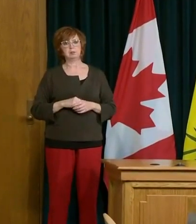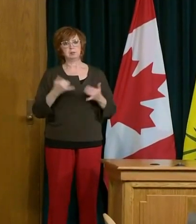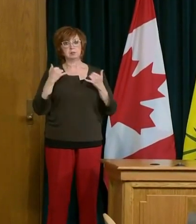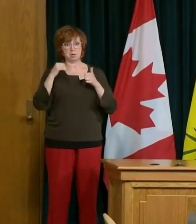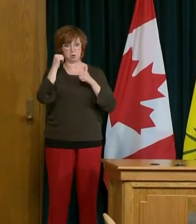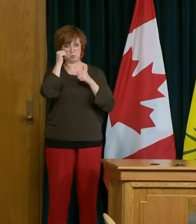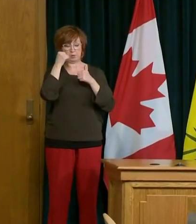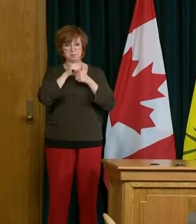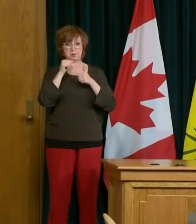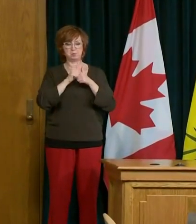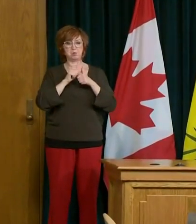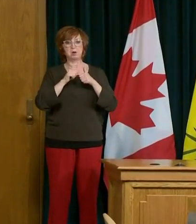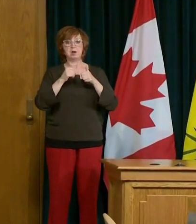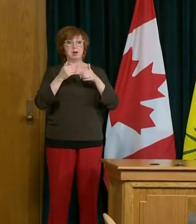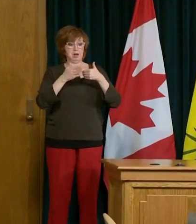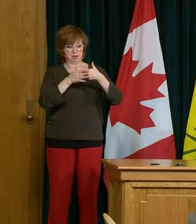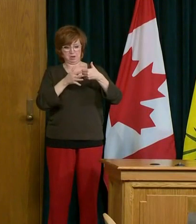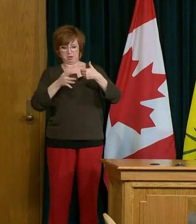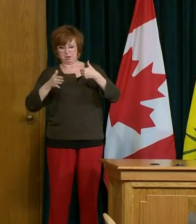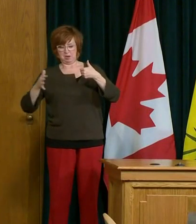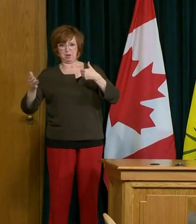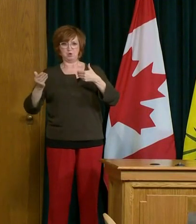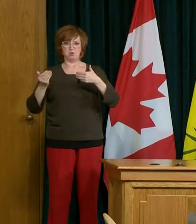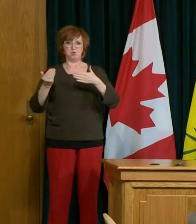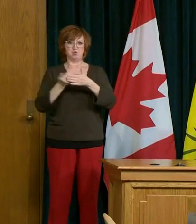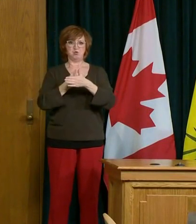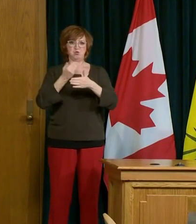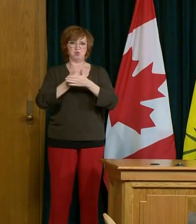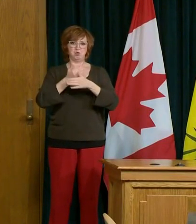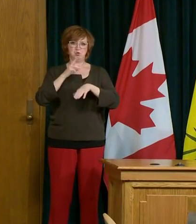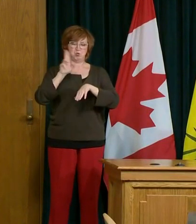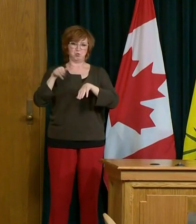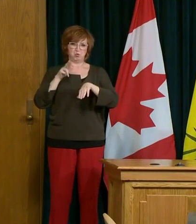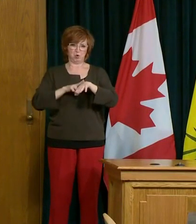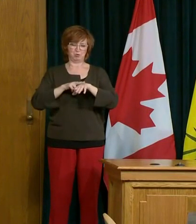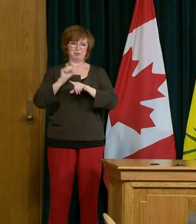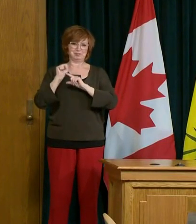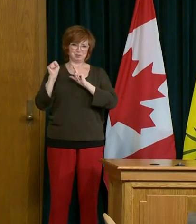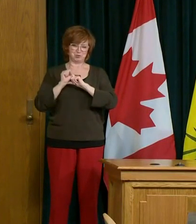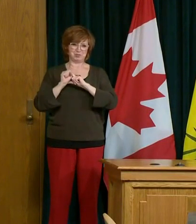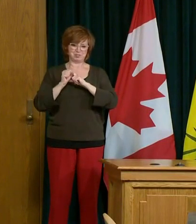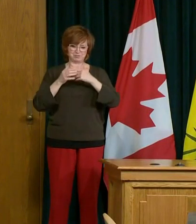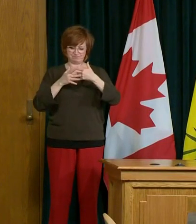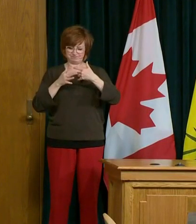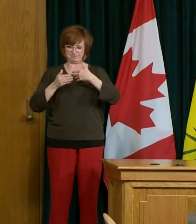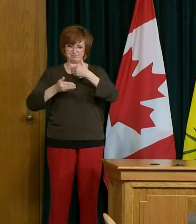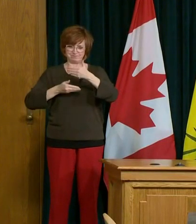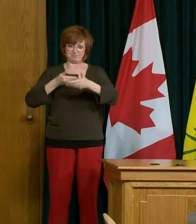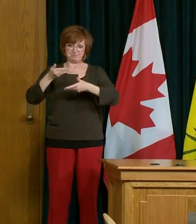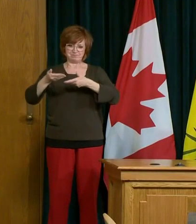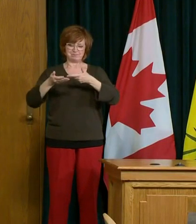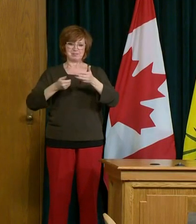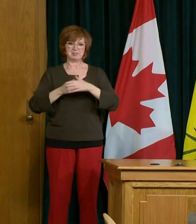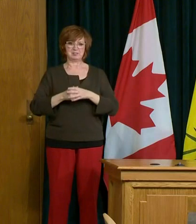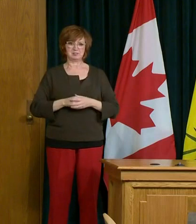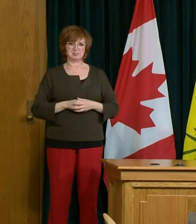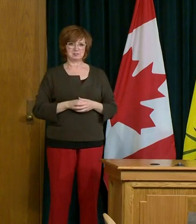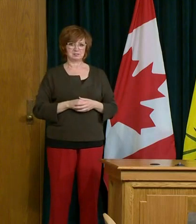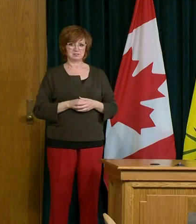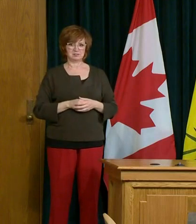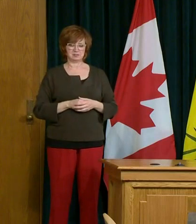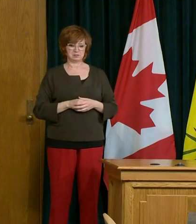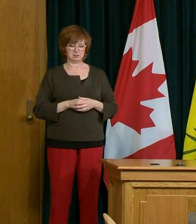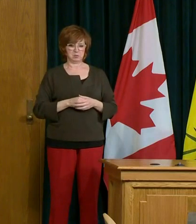applying what we know of the way COVID-19 transmits. So we already know that